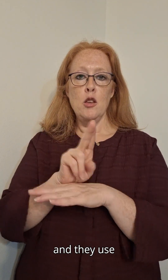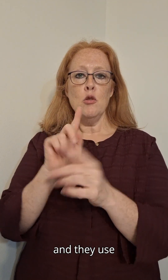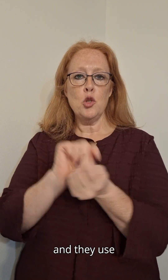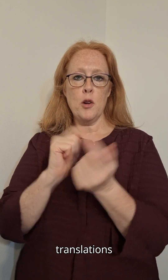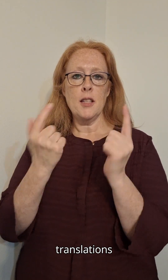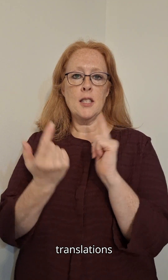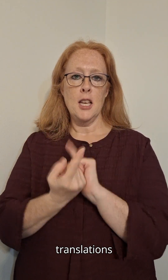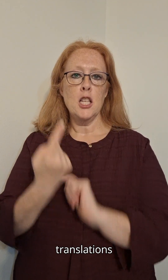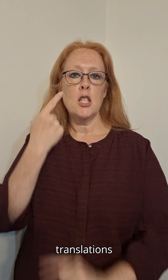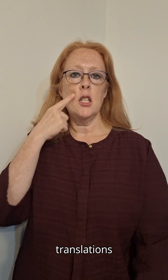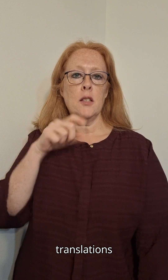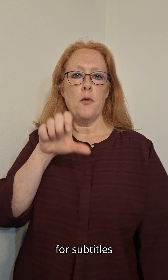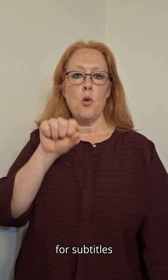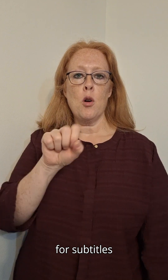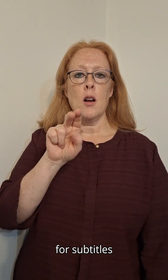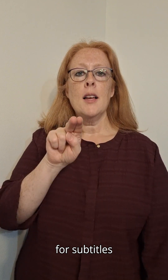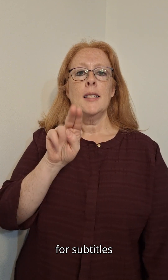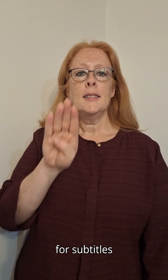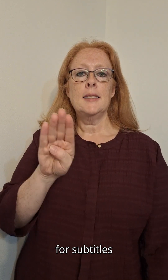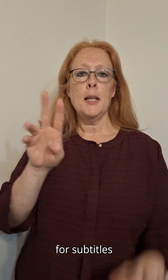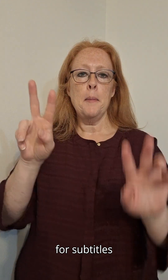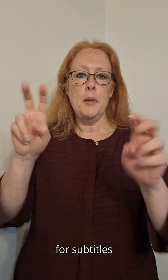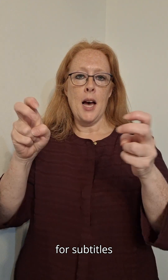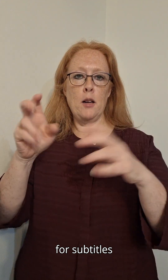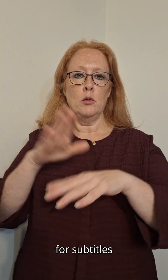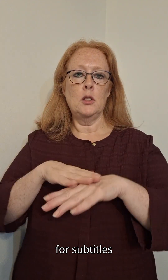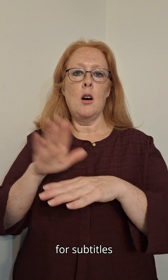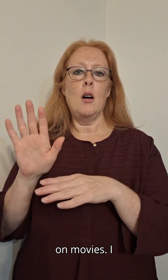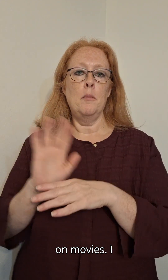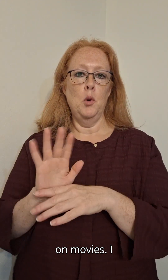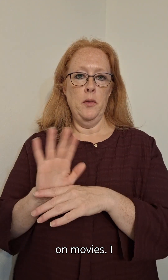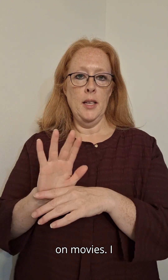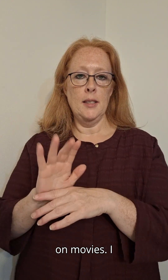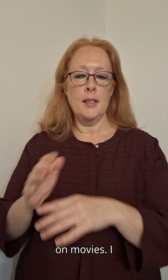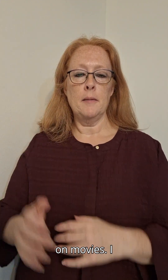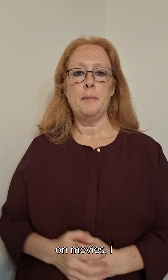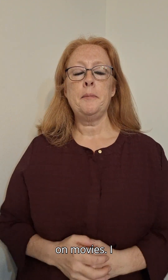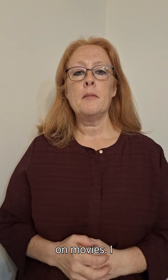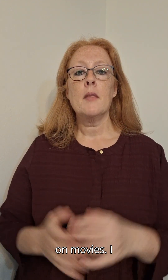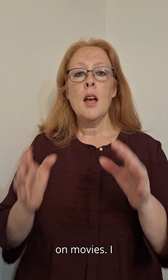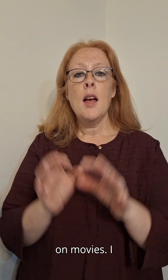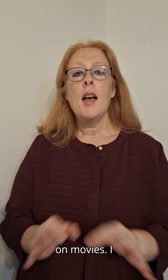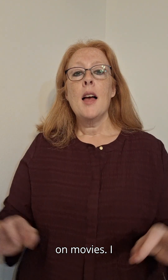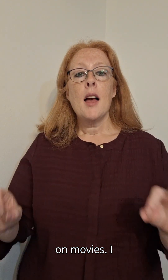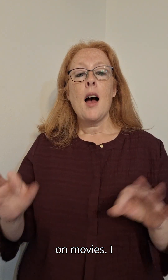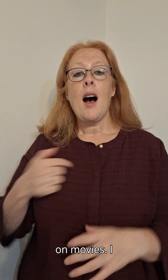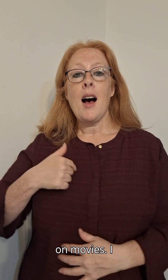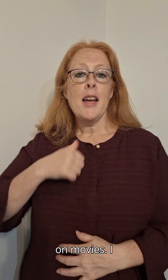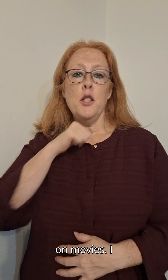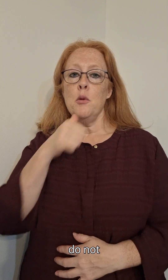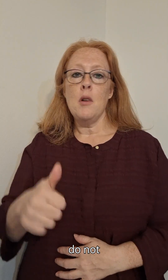use translations for subtitles on movies. I do